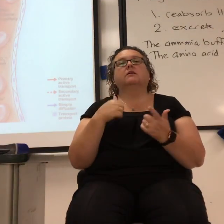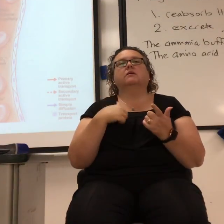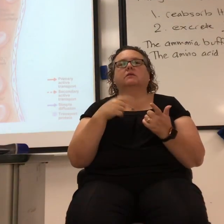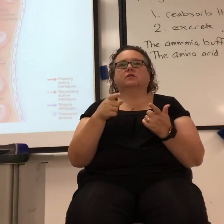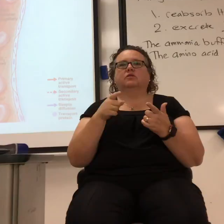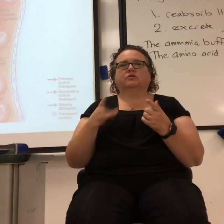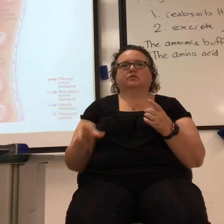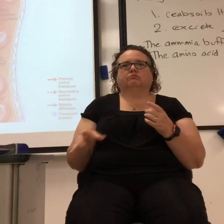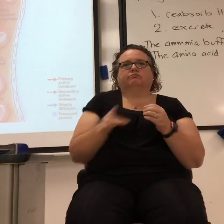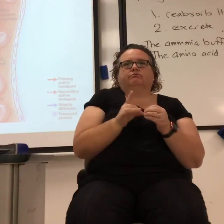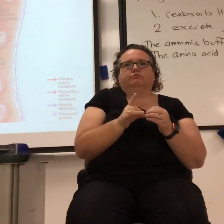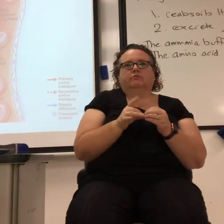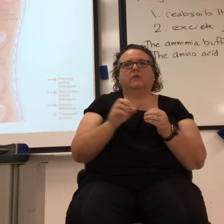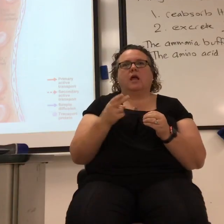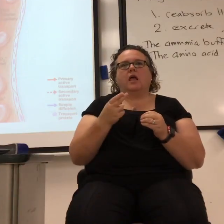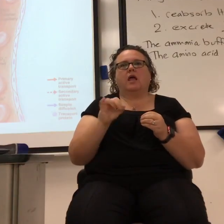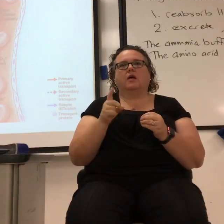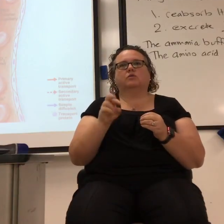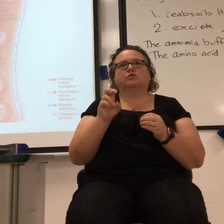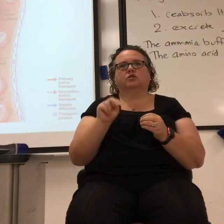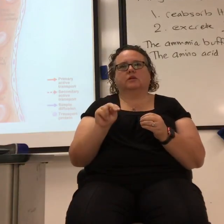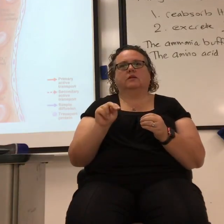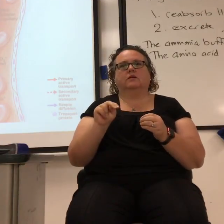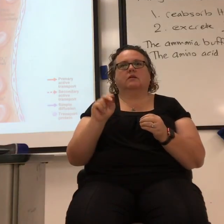a hydrogen ion, a proton.